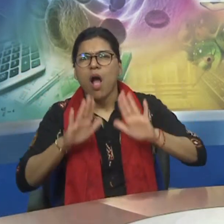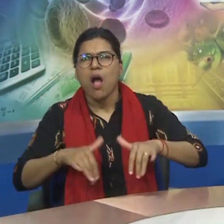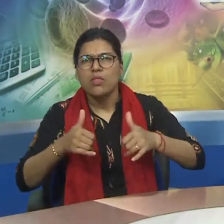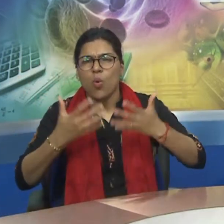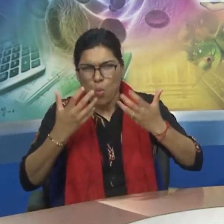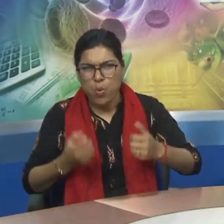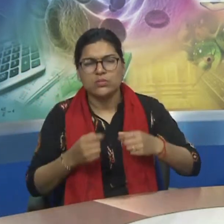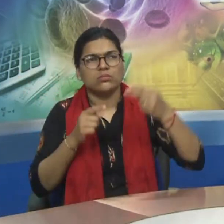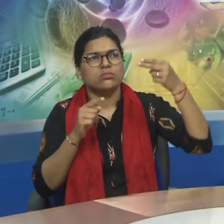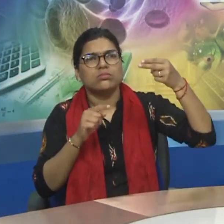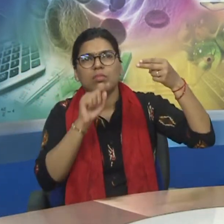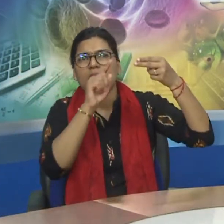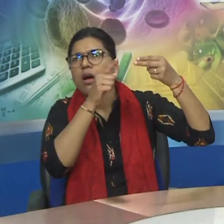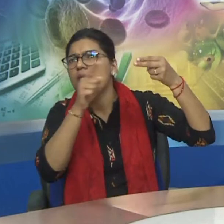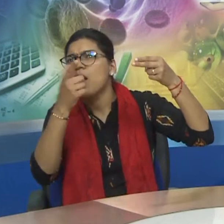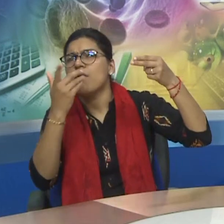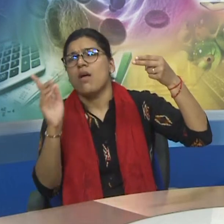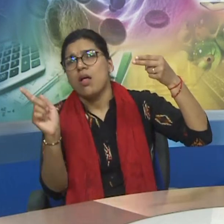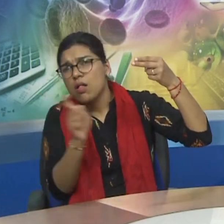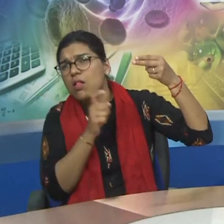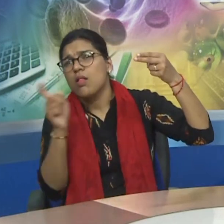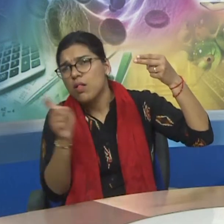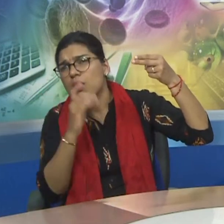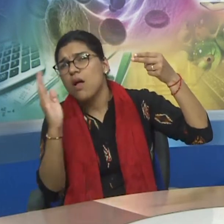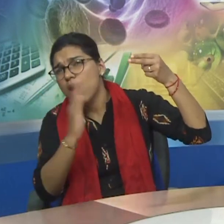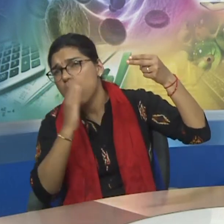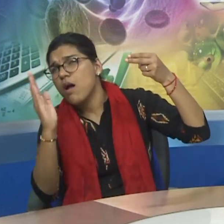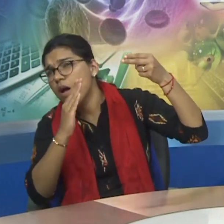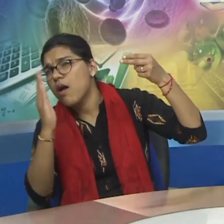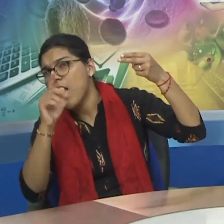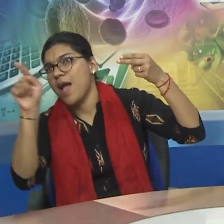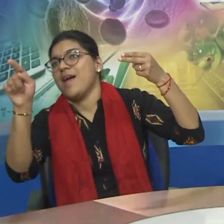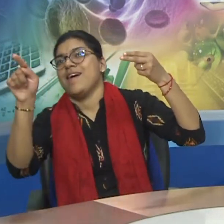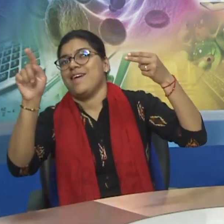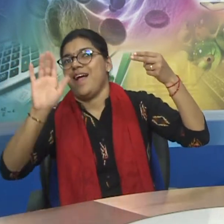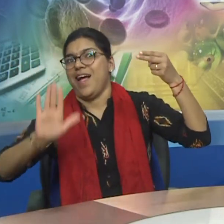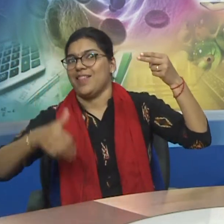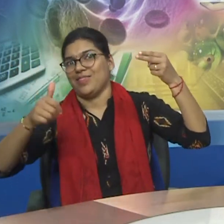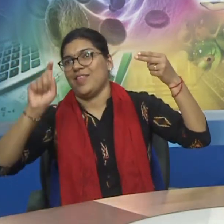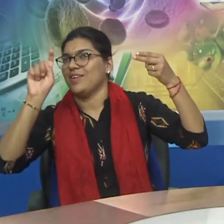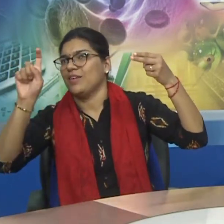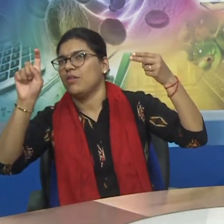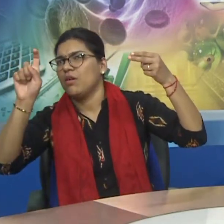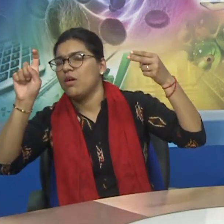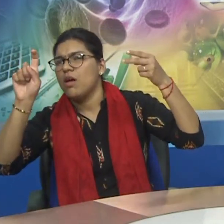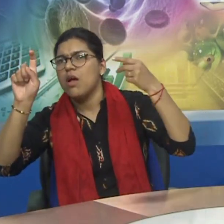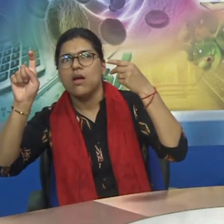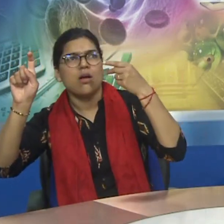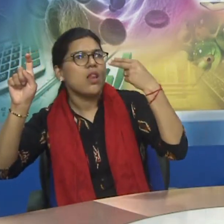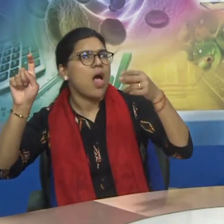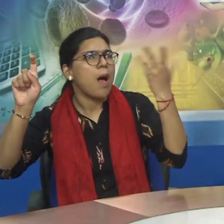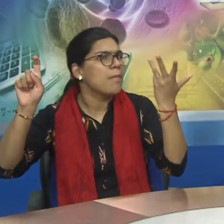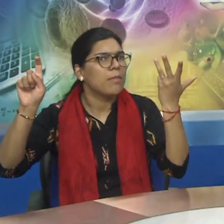data, so that can also be freezed. So for that you use freeze panes.